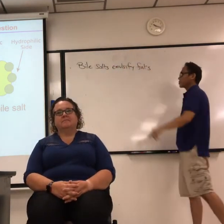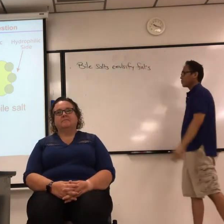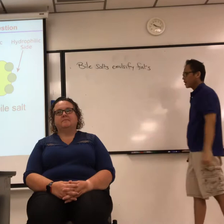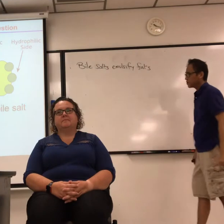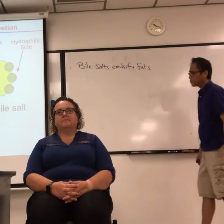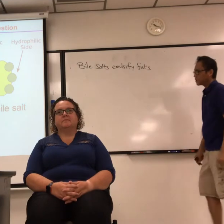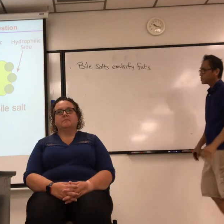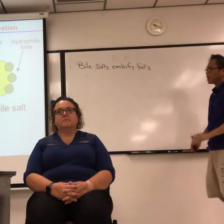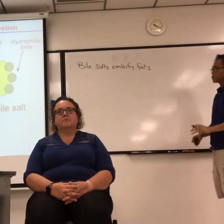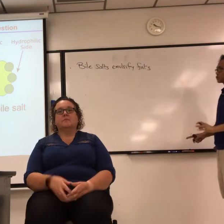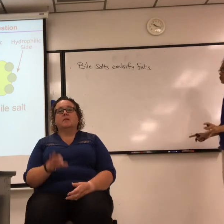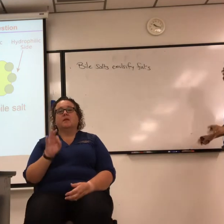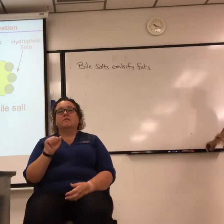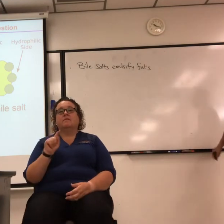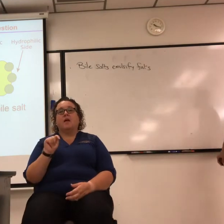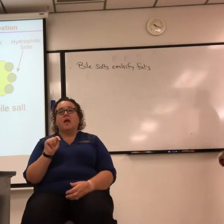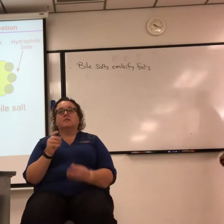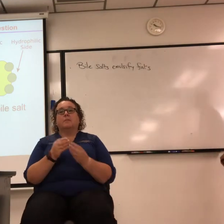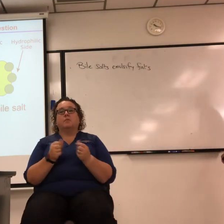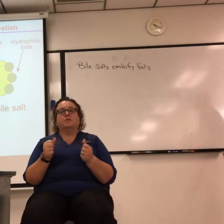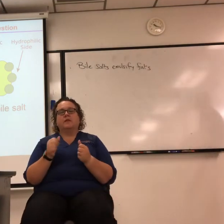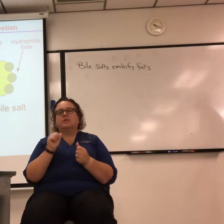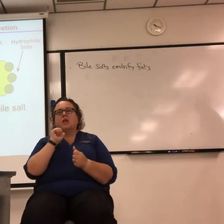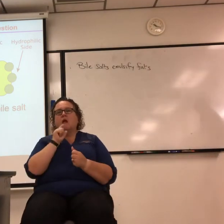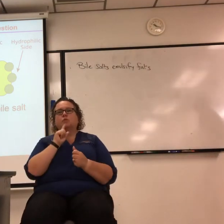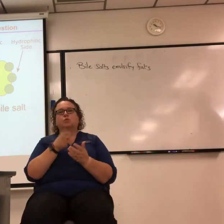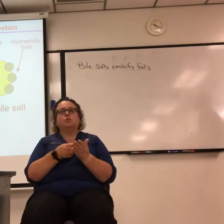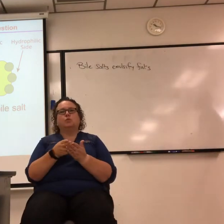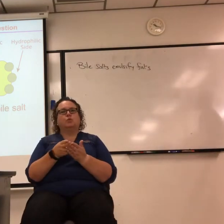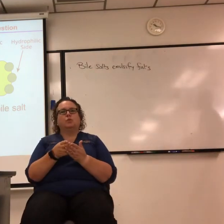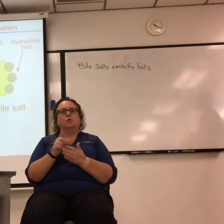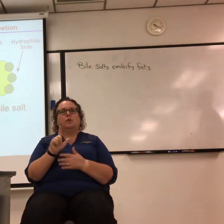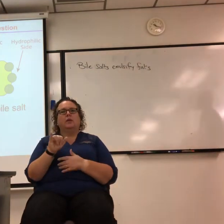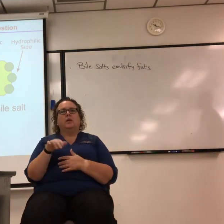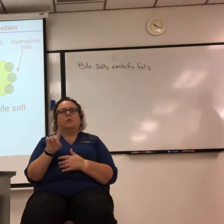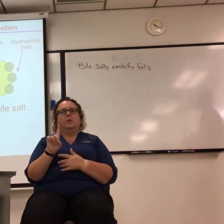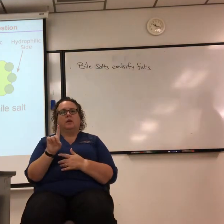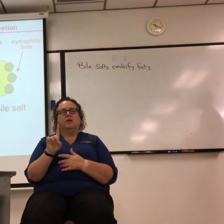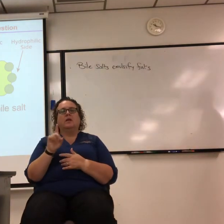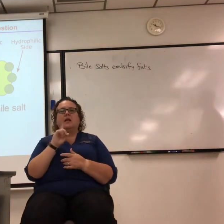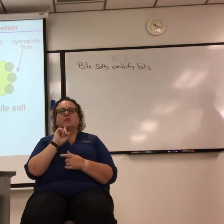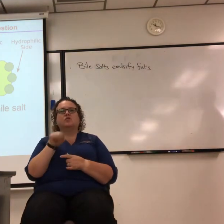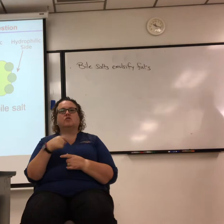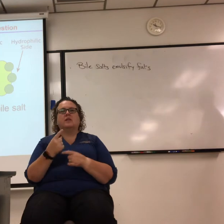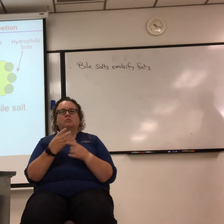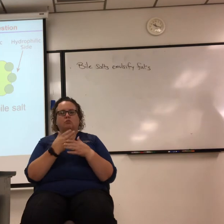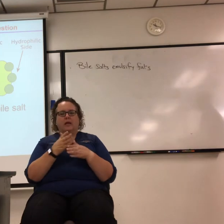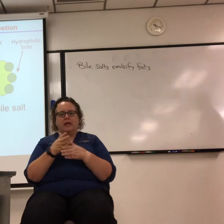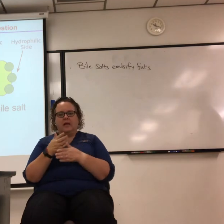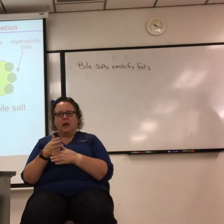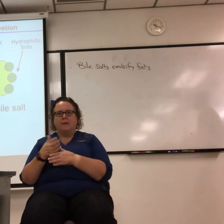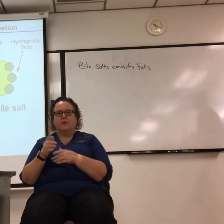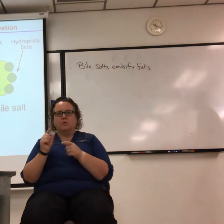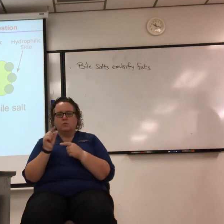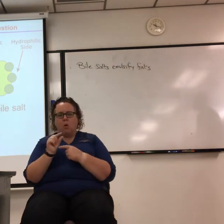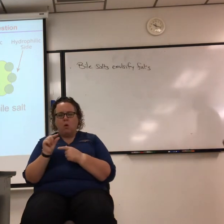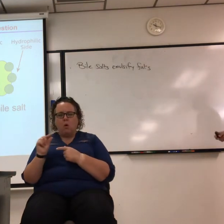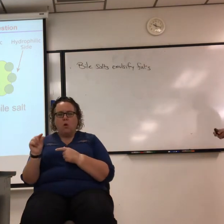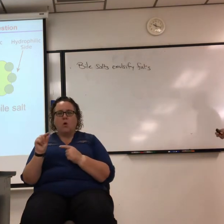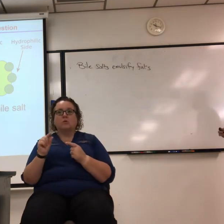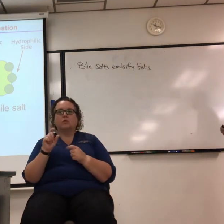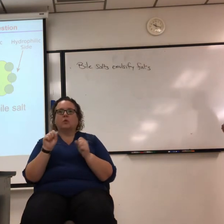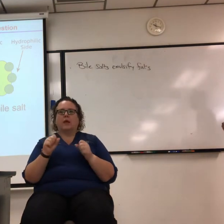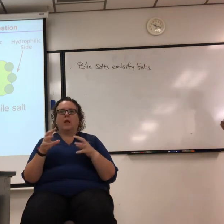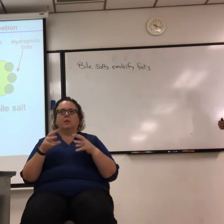Fat emulsification is not true lipid digestion. It's just breaking it up into little parts so you can absorb it. So